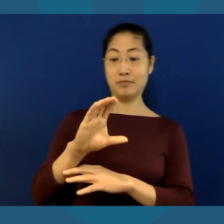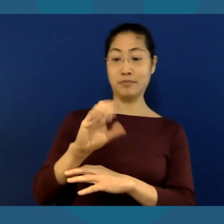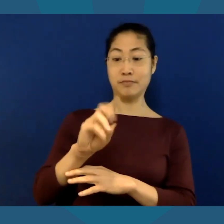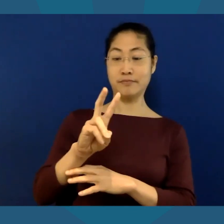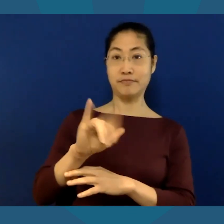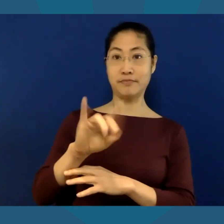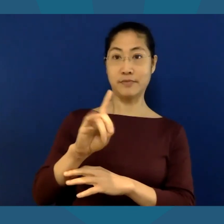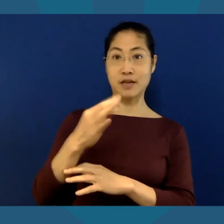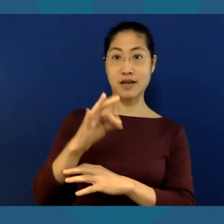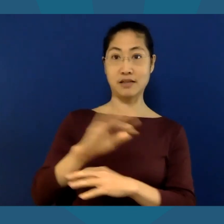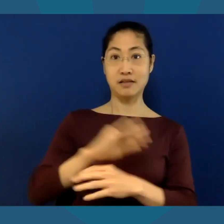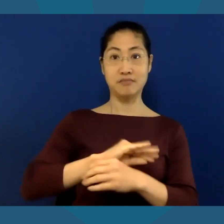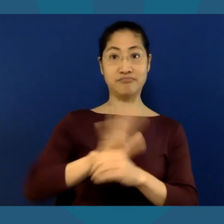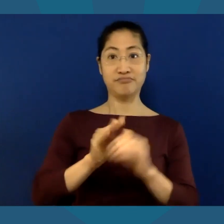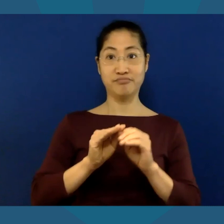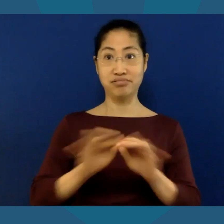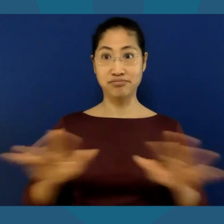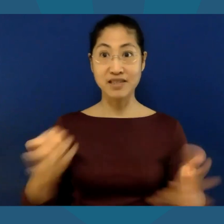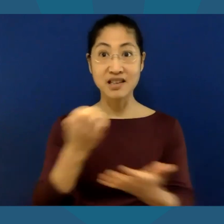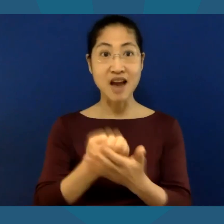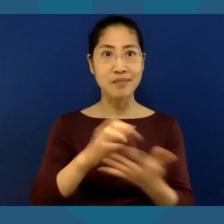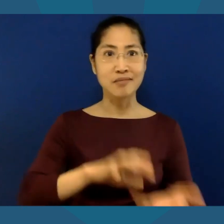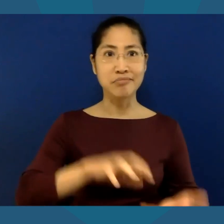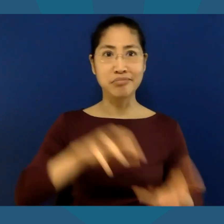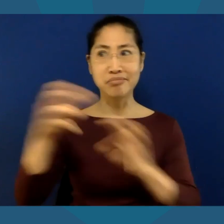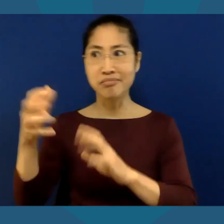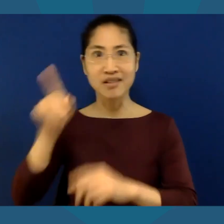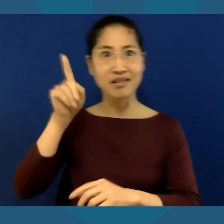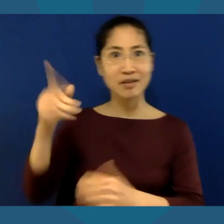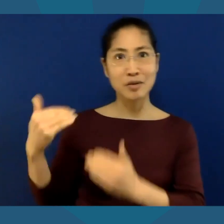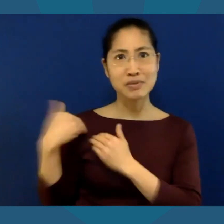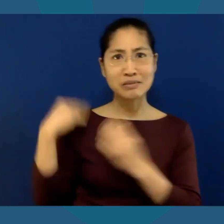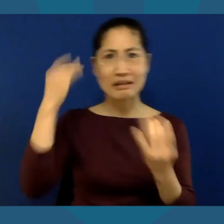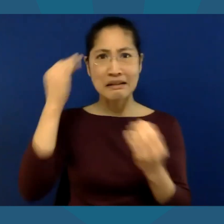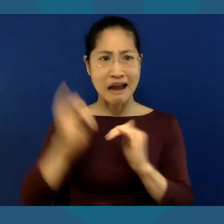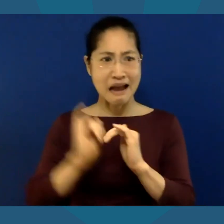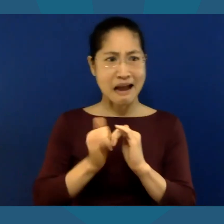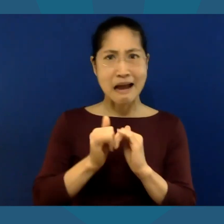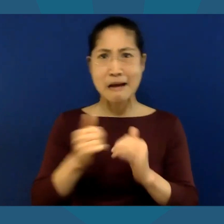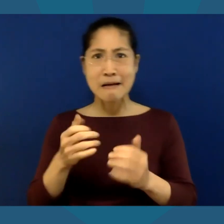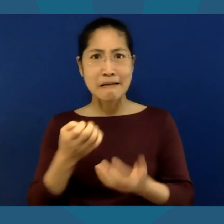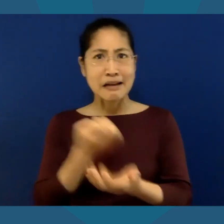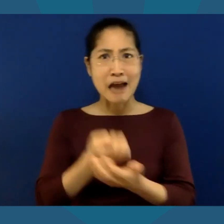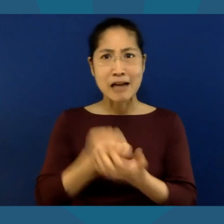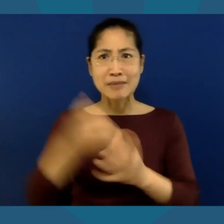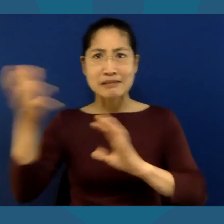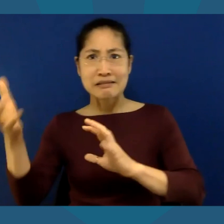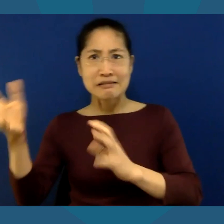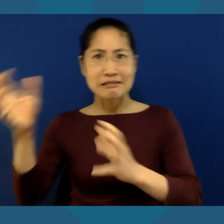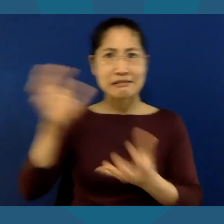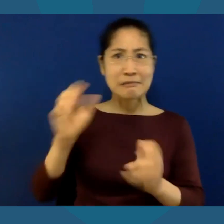Our legislators are responsible for rebuilding an economy devastated by COVID-19.